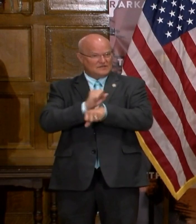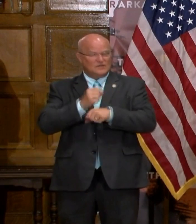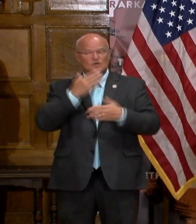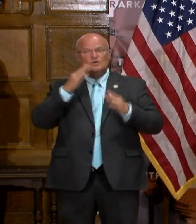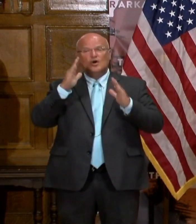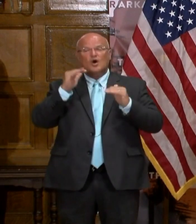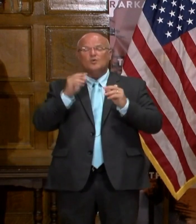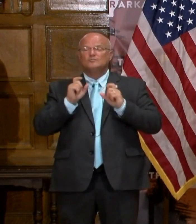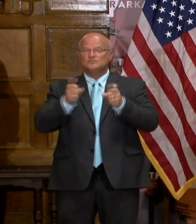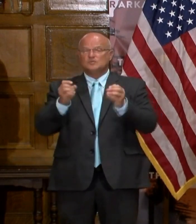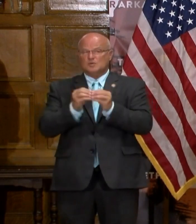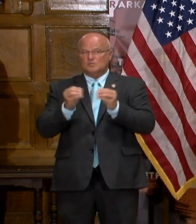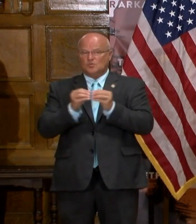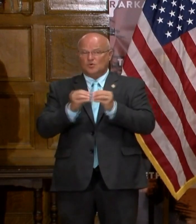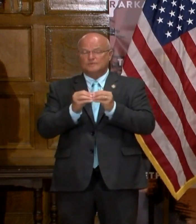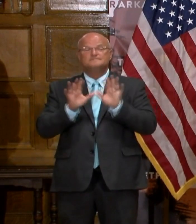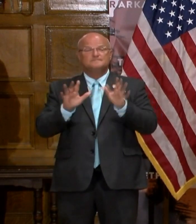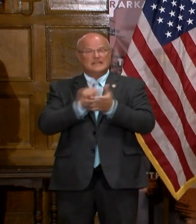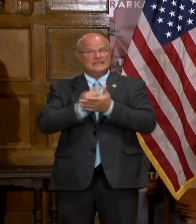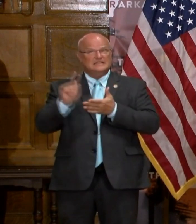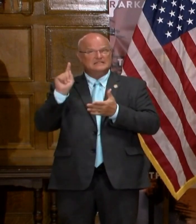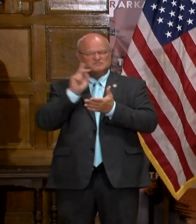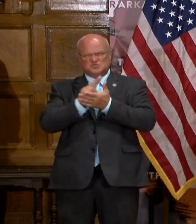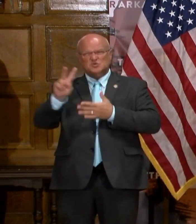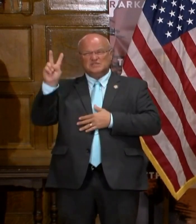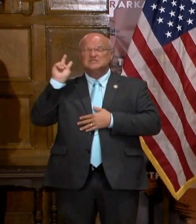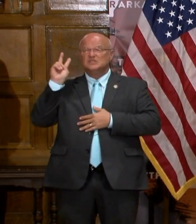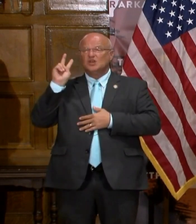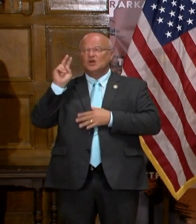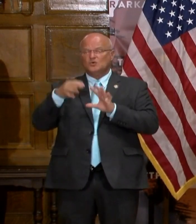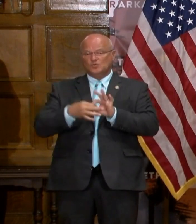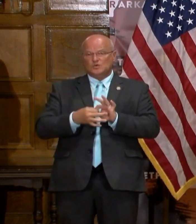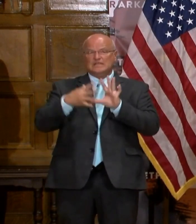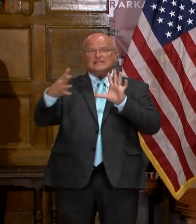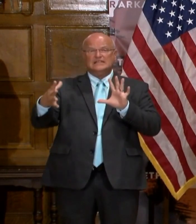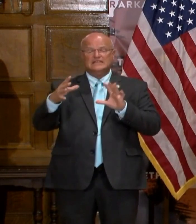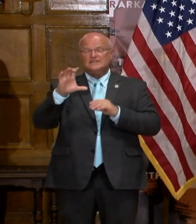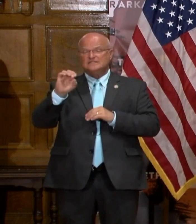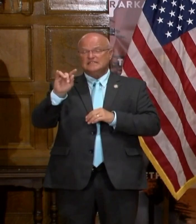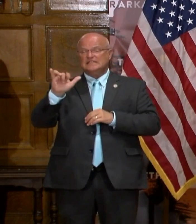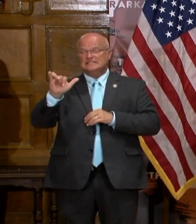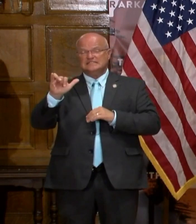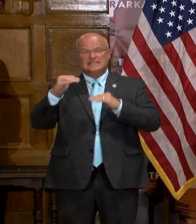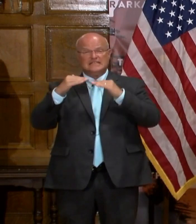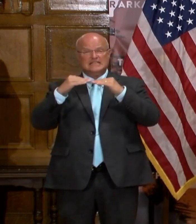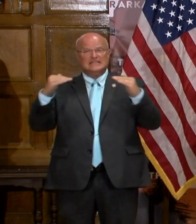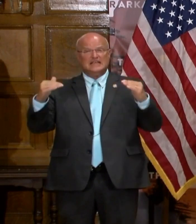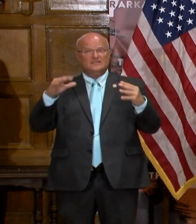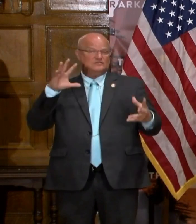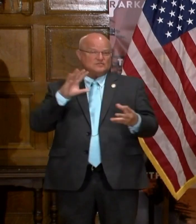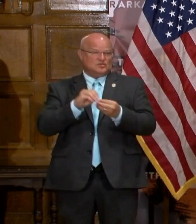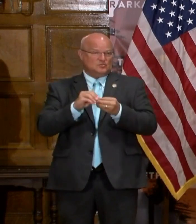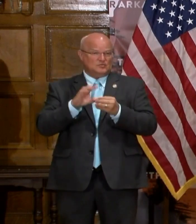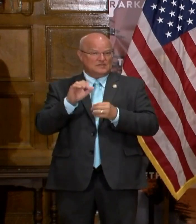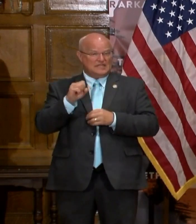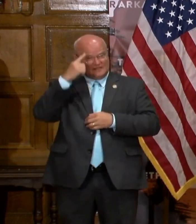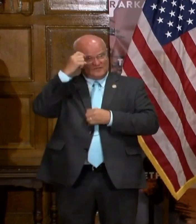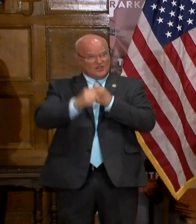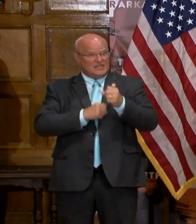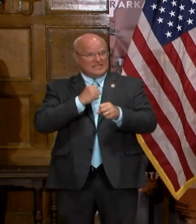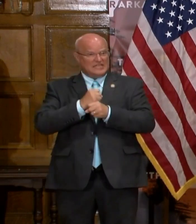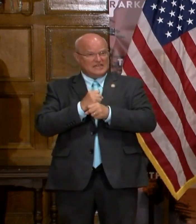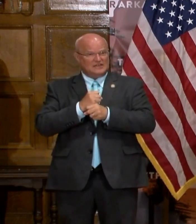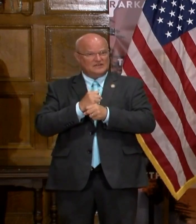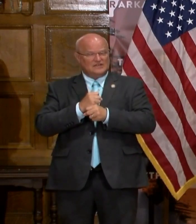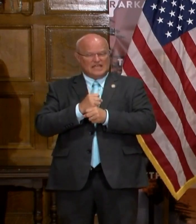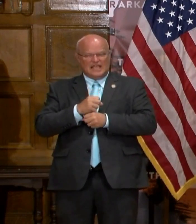can. Last week, 2 weeks ago, we released county or city level cumulative cases for the year. We